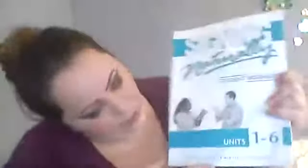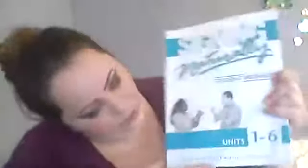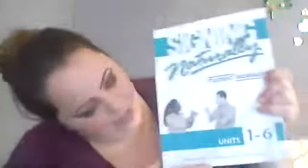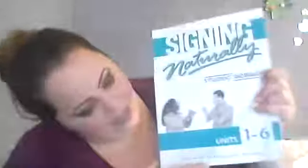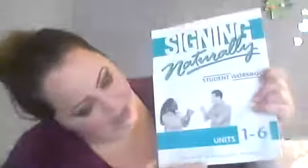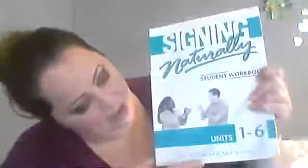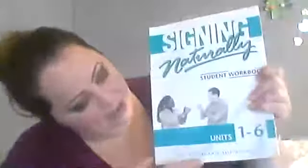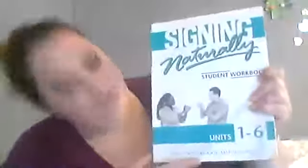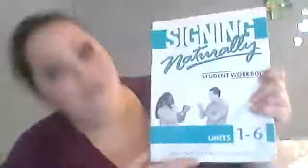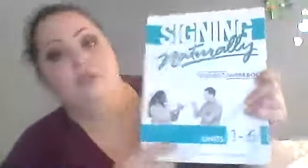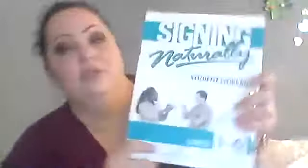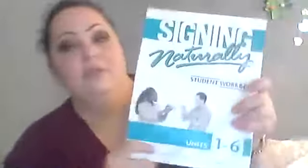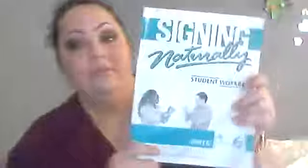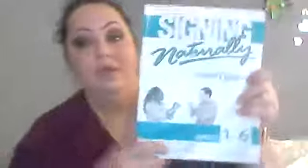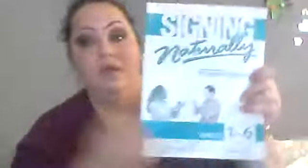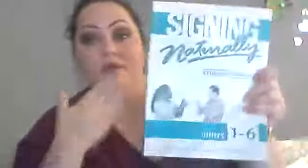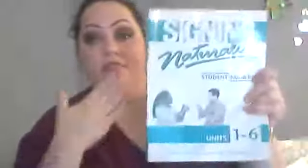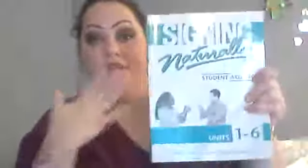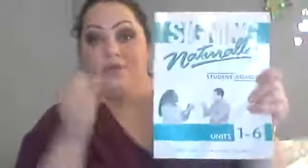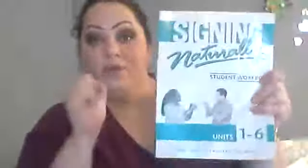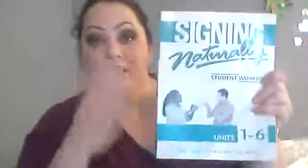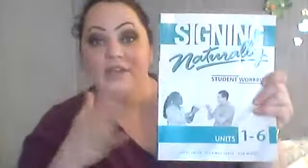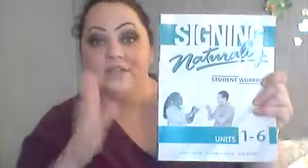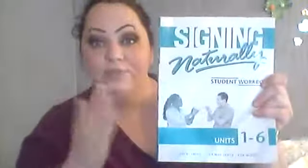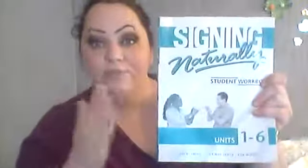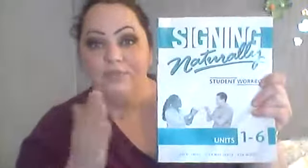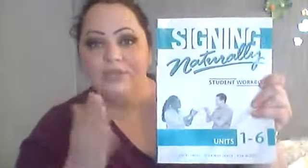homework out of. Thank the creators of the book.